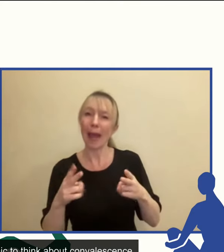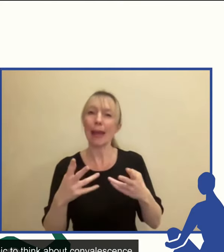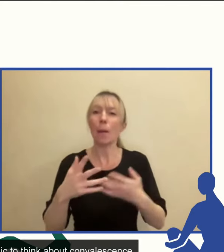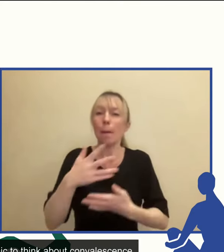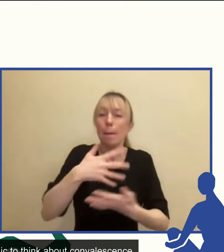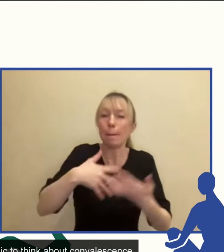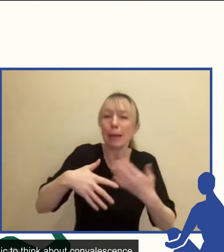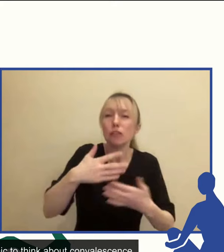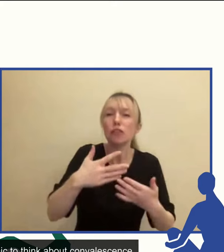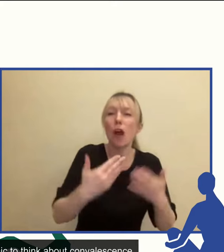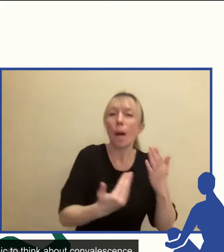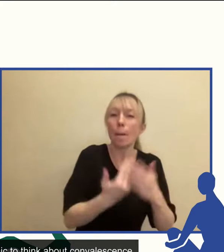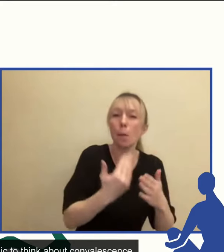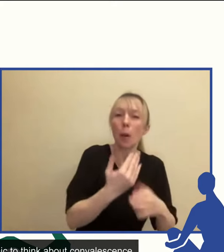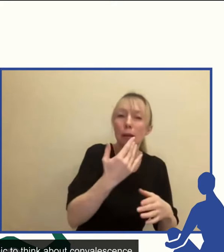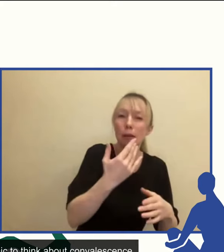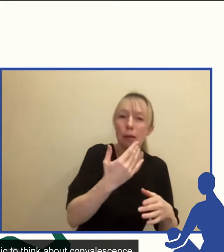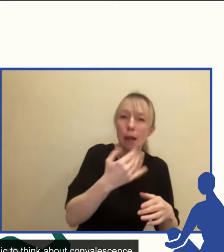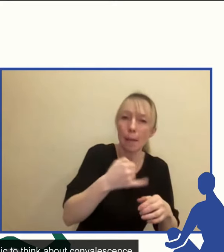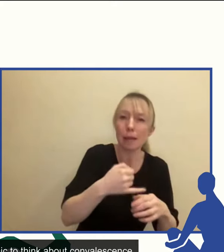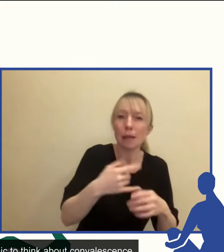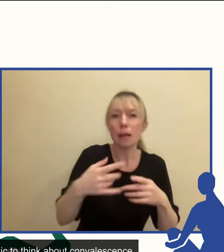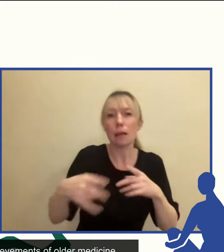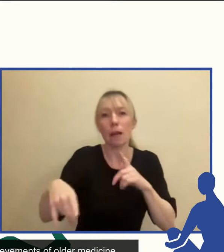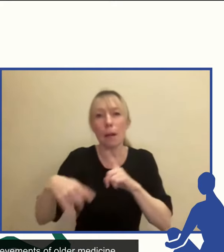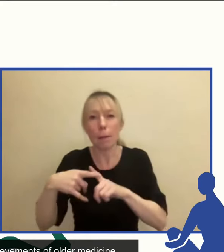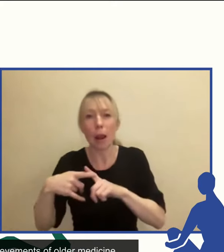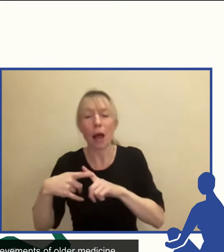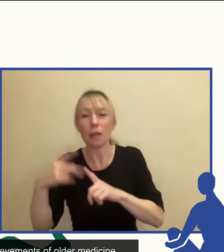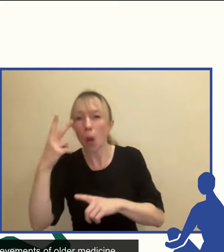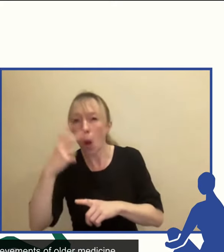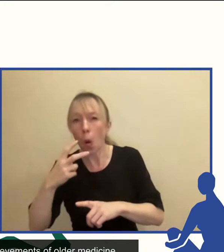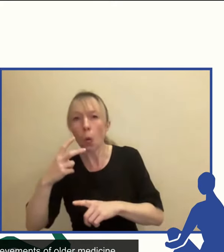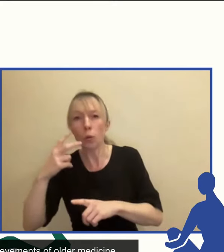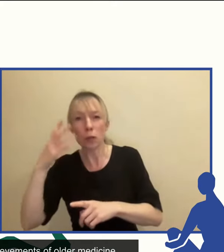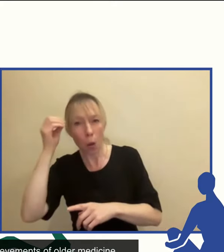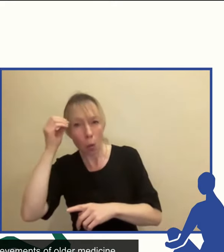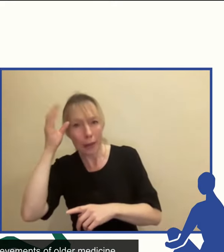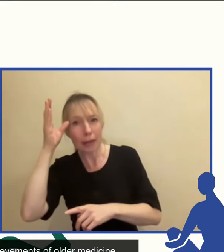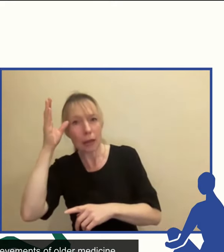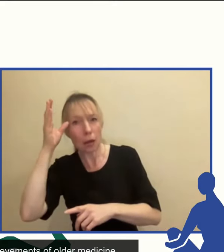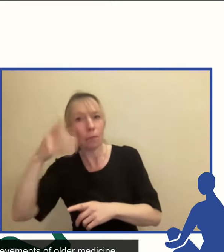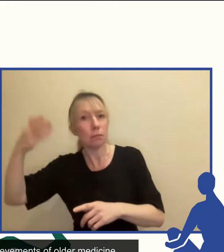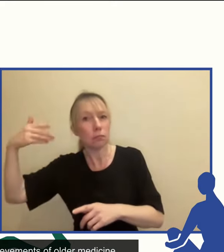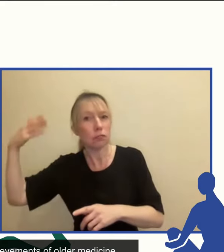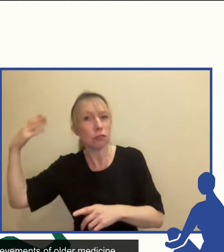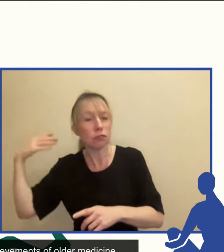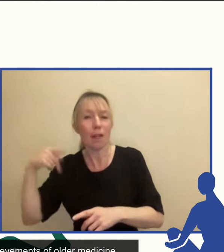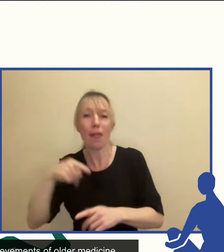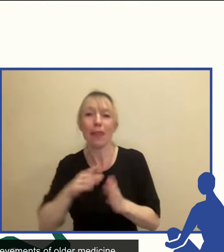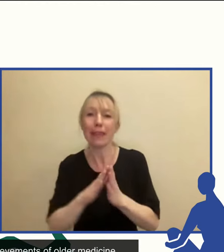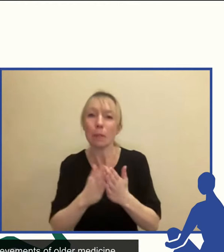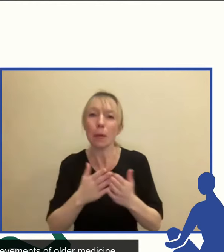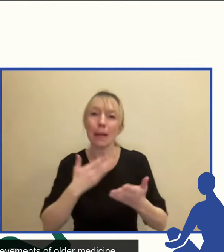that had a great deal of wisdom to them. And this book explores some of the ways we might try to do